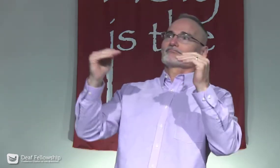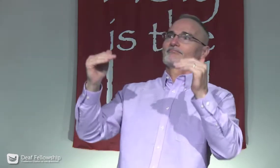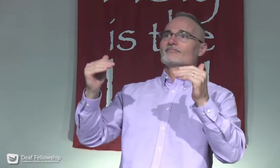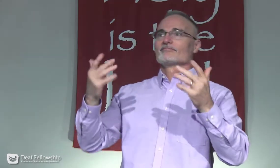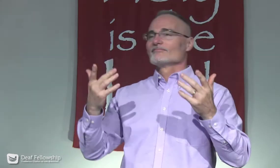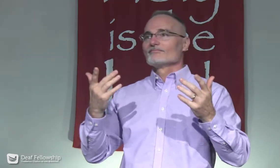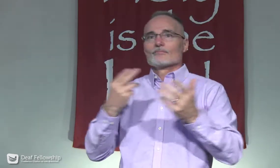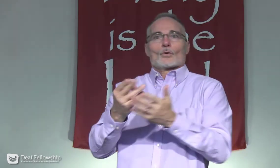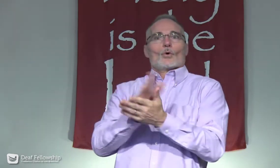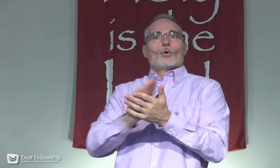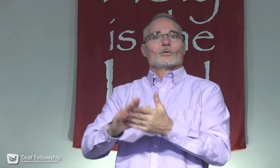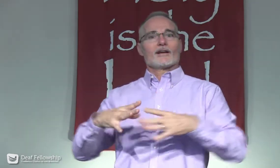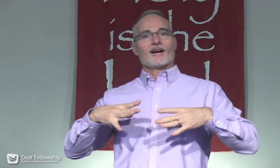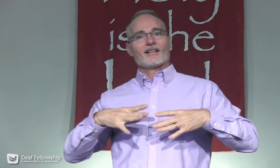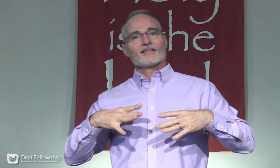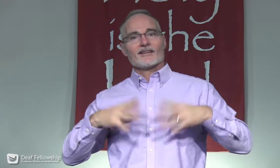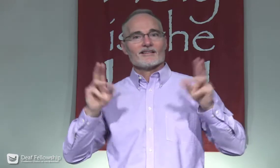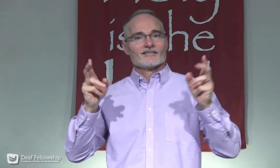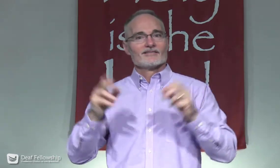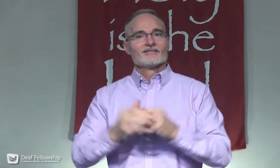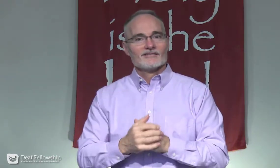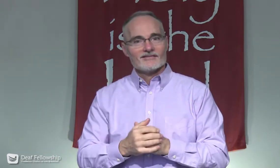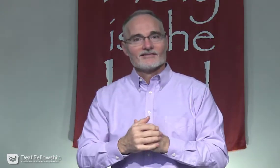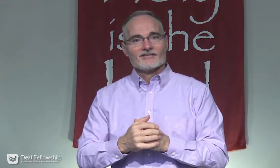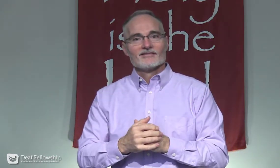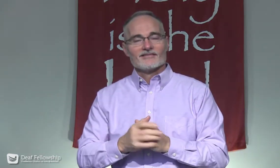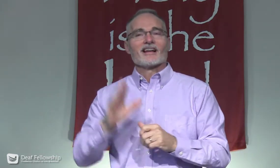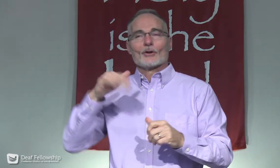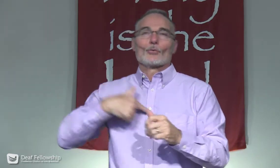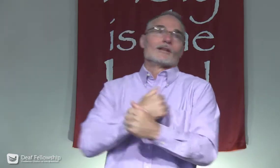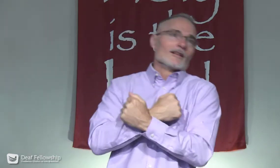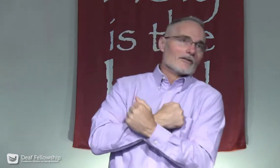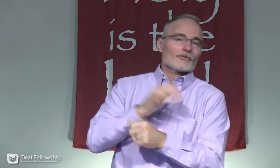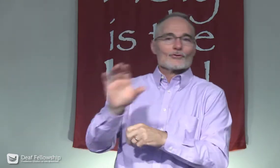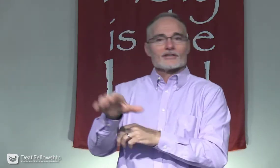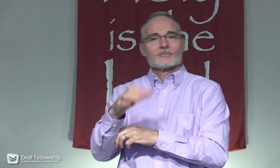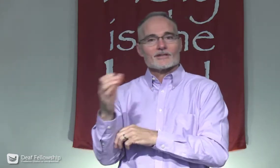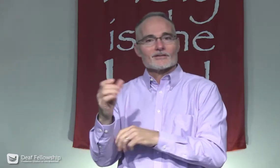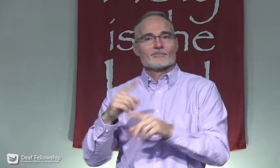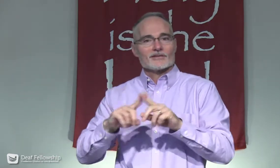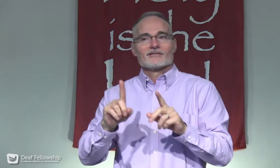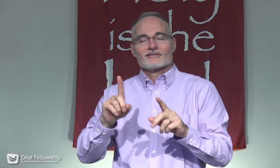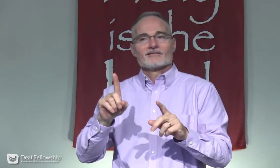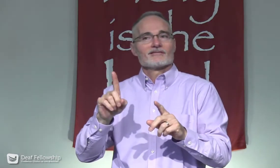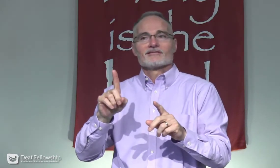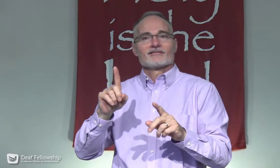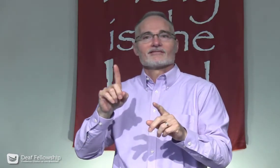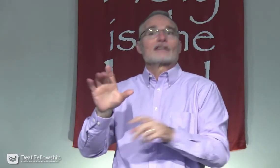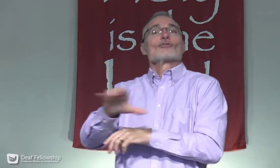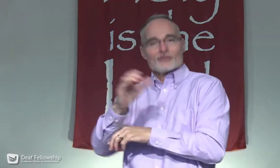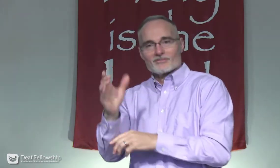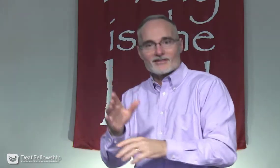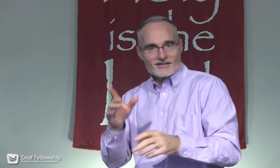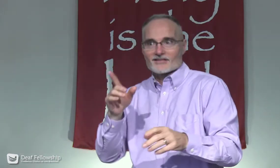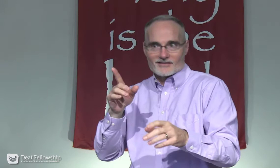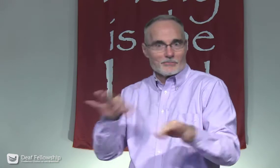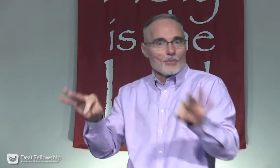It's our highest, holiest holiday. And I know we love Christmas,